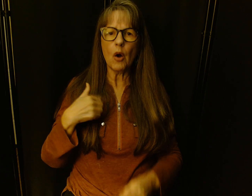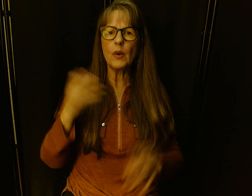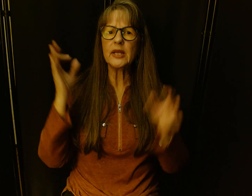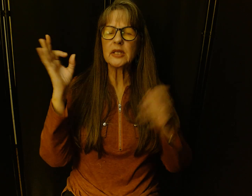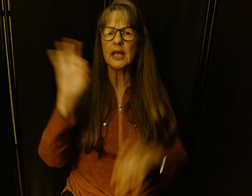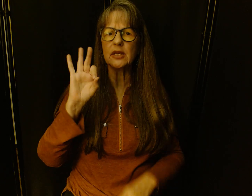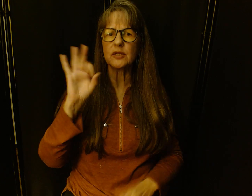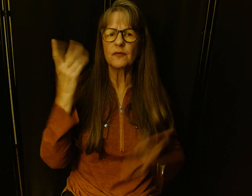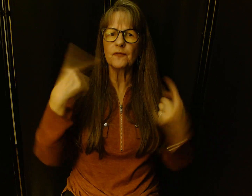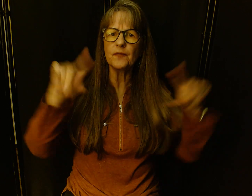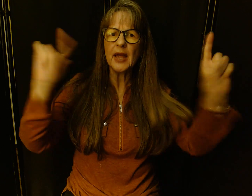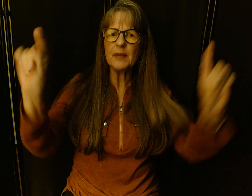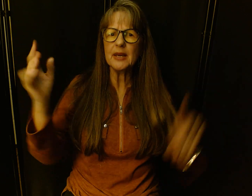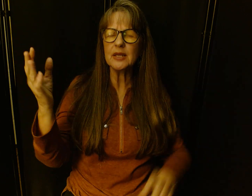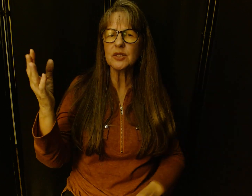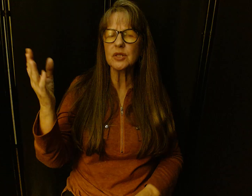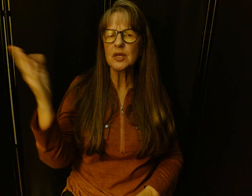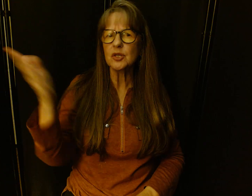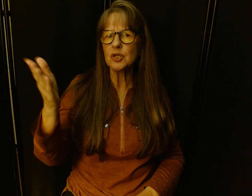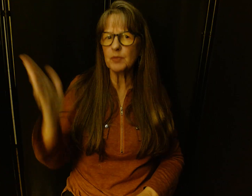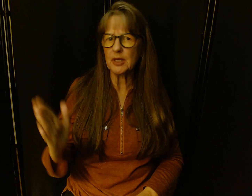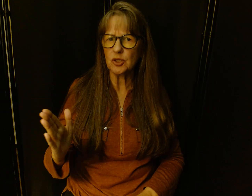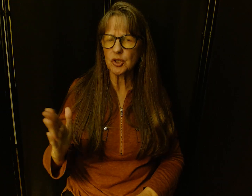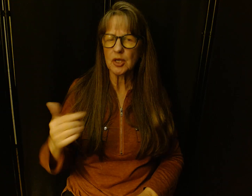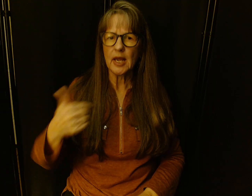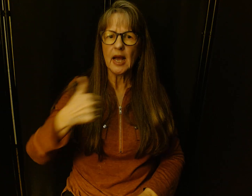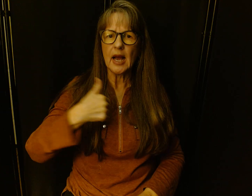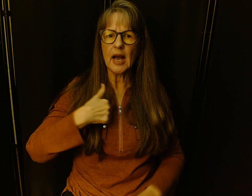his famous speech. I,